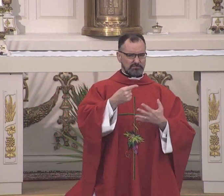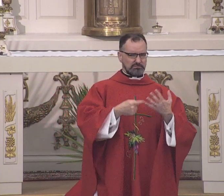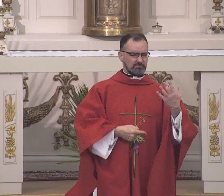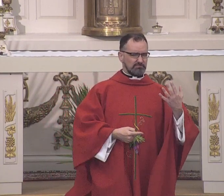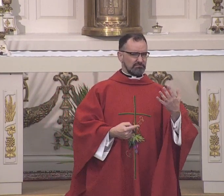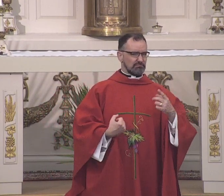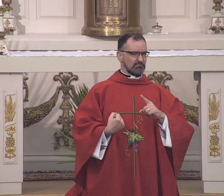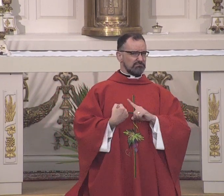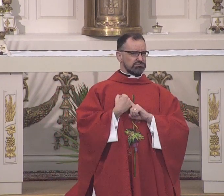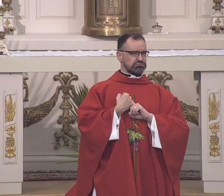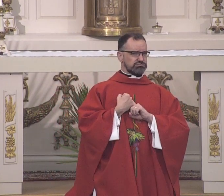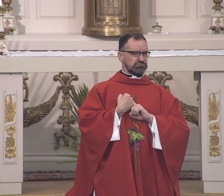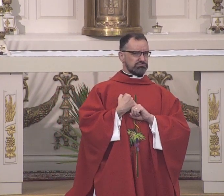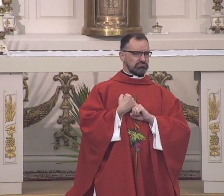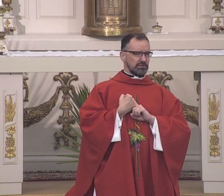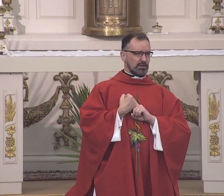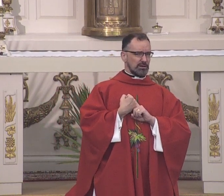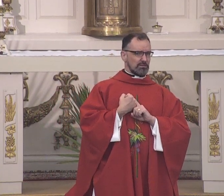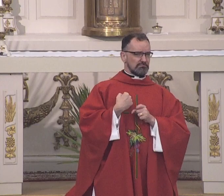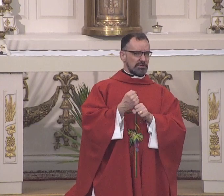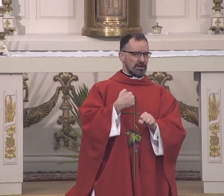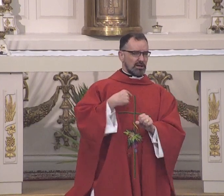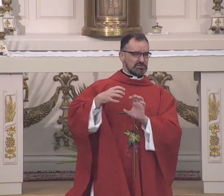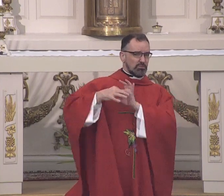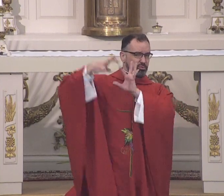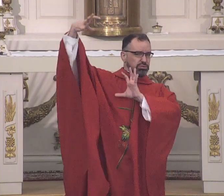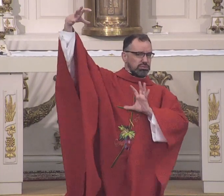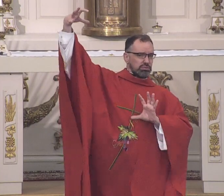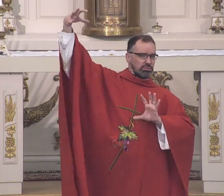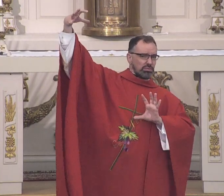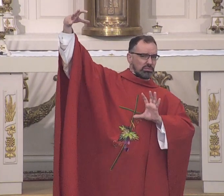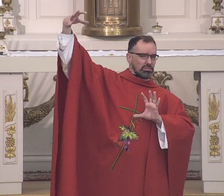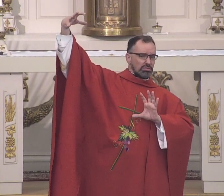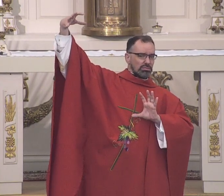suffering and pain. It really hit me.